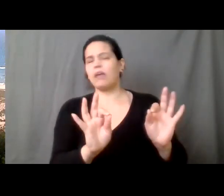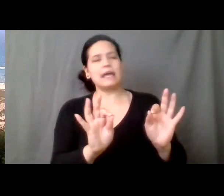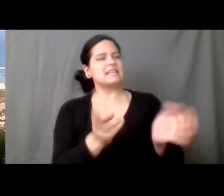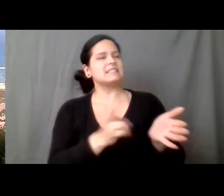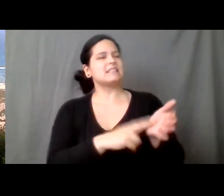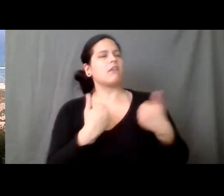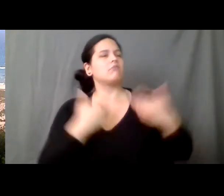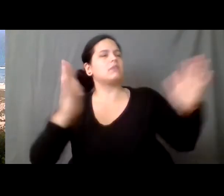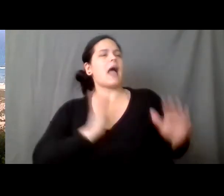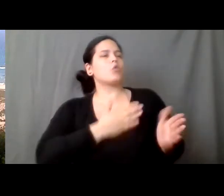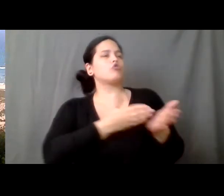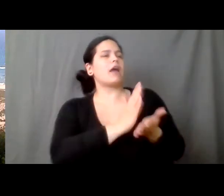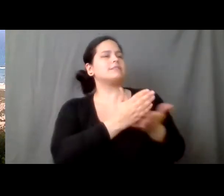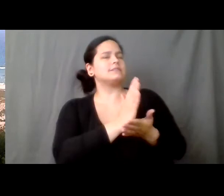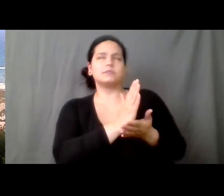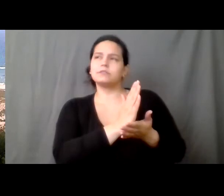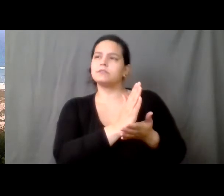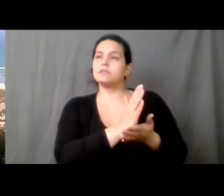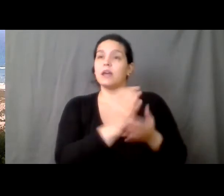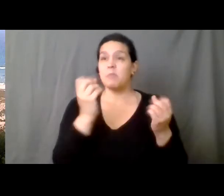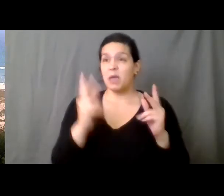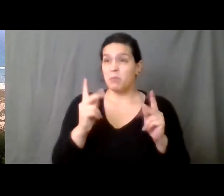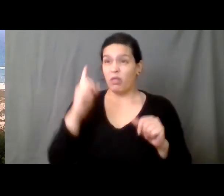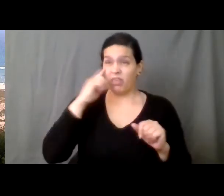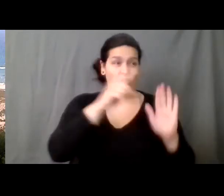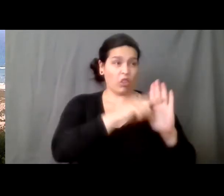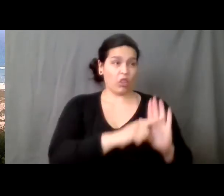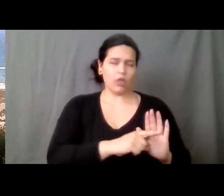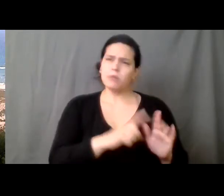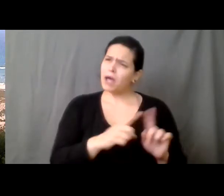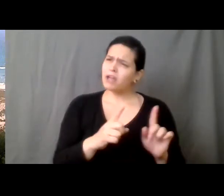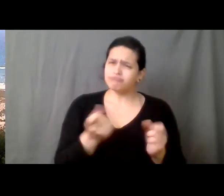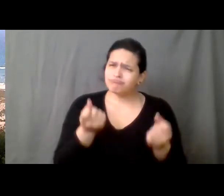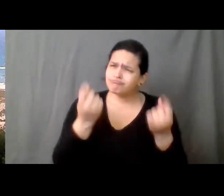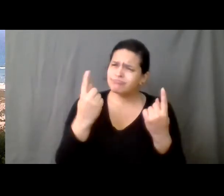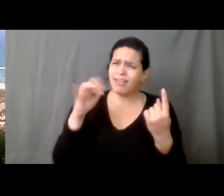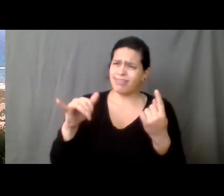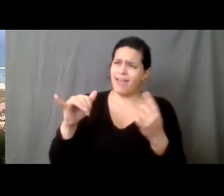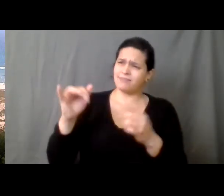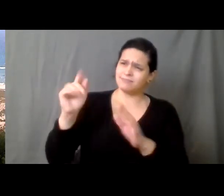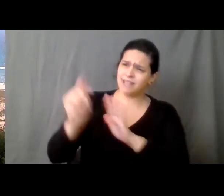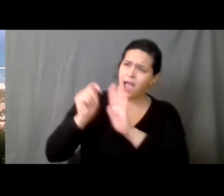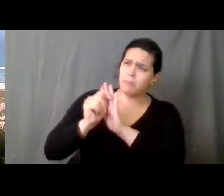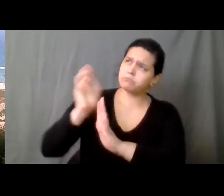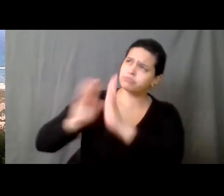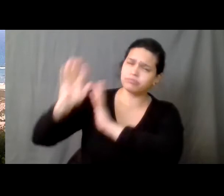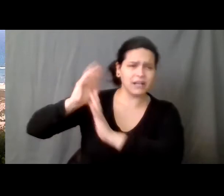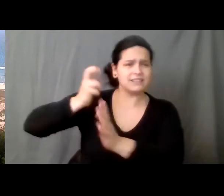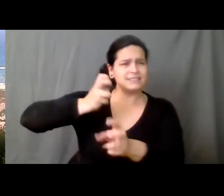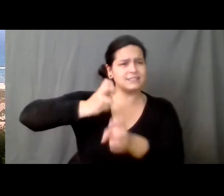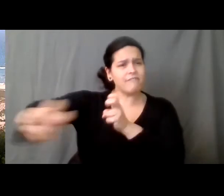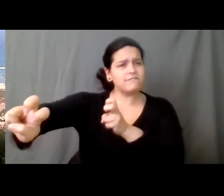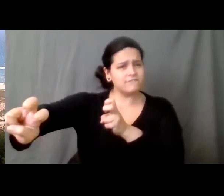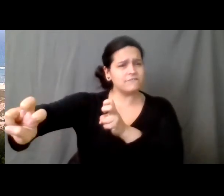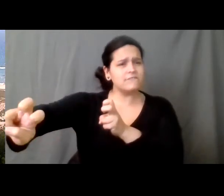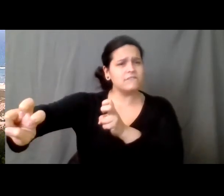things. And we think about it that actually they were negotiating in a very tough time. And I look at them and I honor them